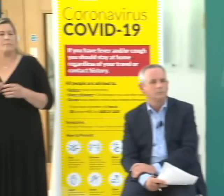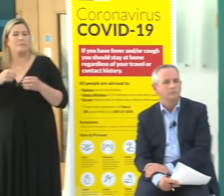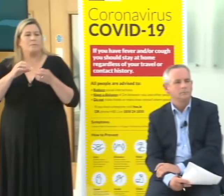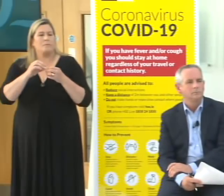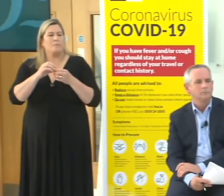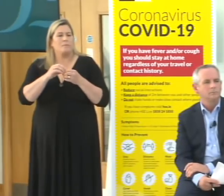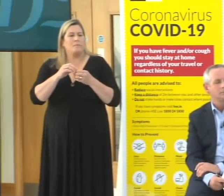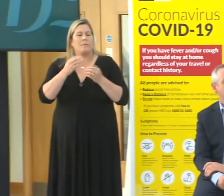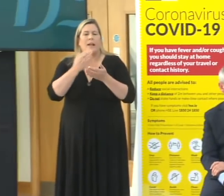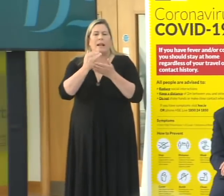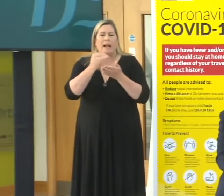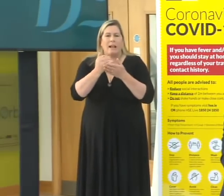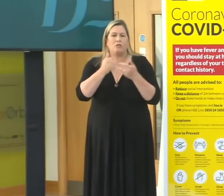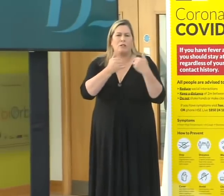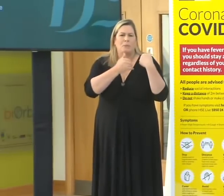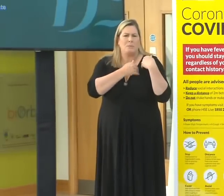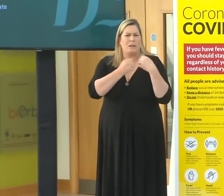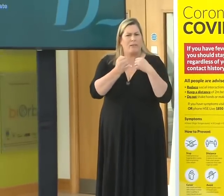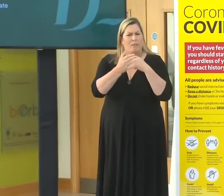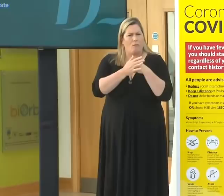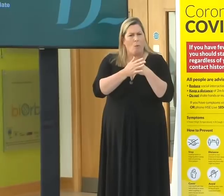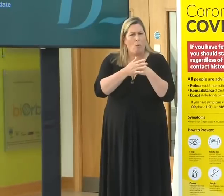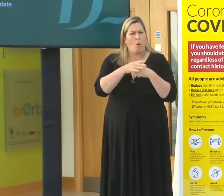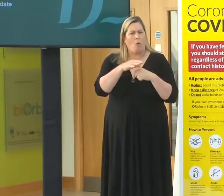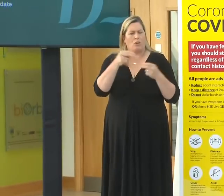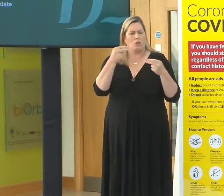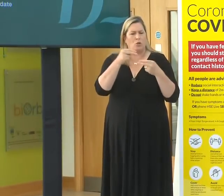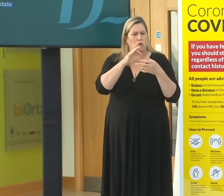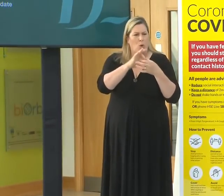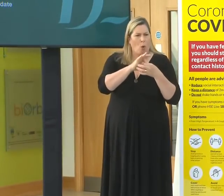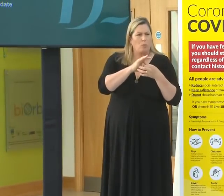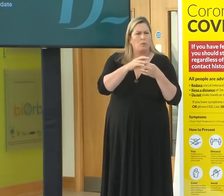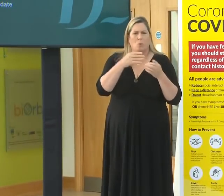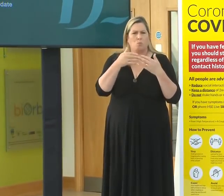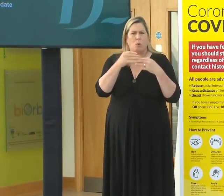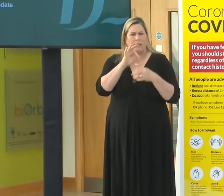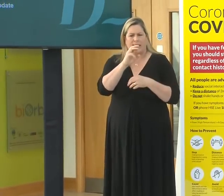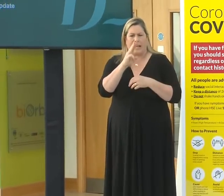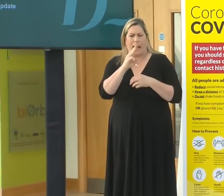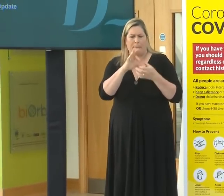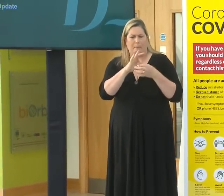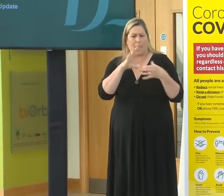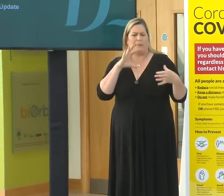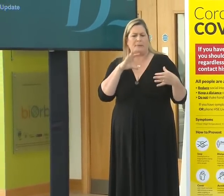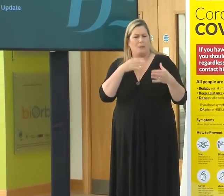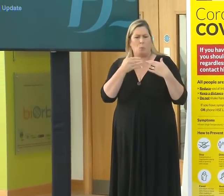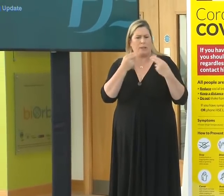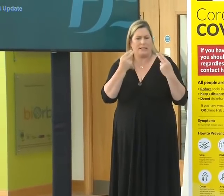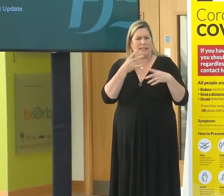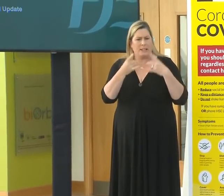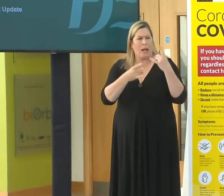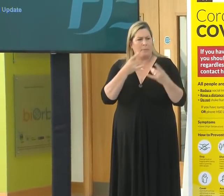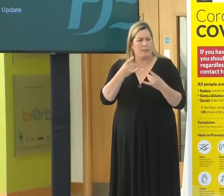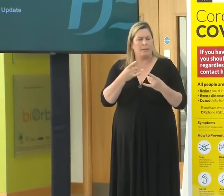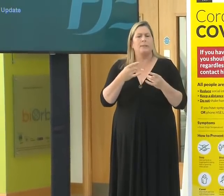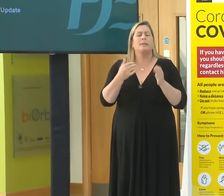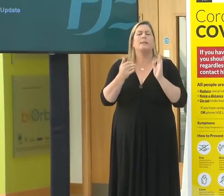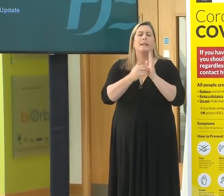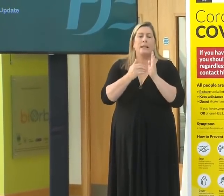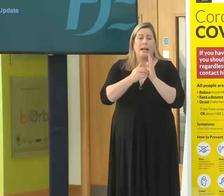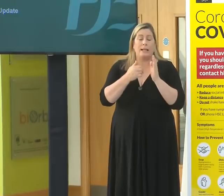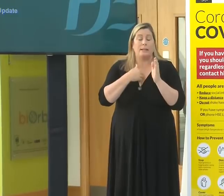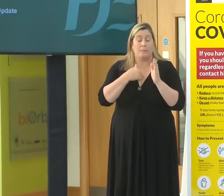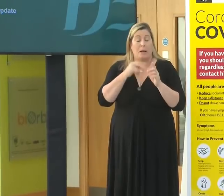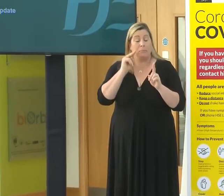governance model for nursing homes. Can I get you to elaborate on that? What are those obvious gaps? What needs to be done? Yeah, from my perspective, and I said this